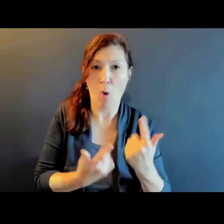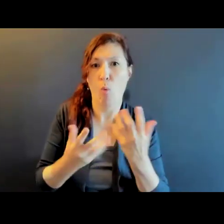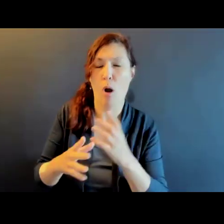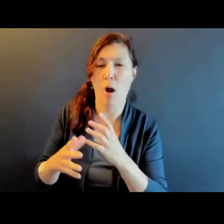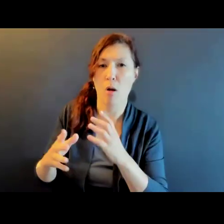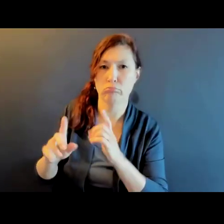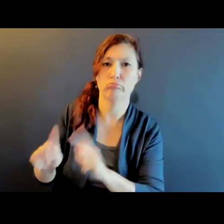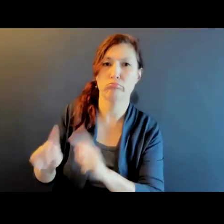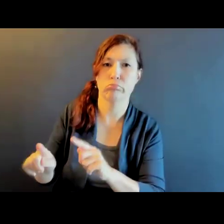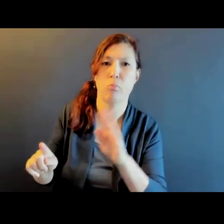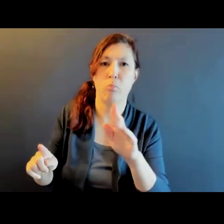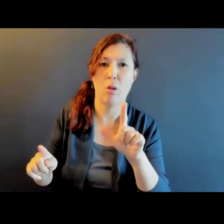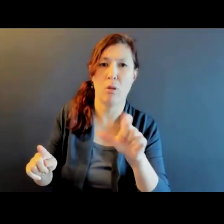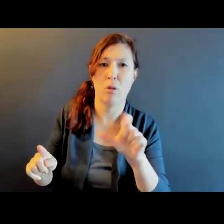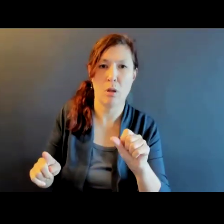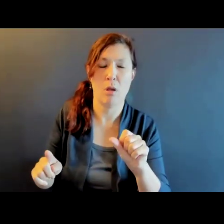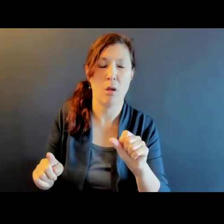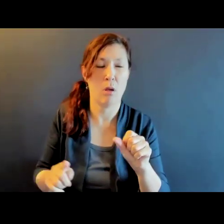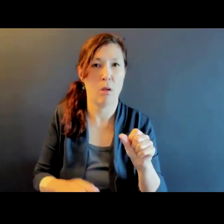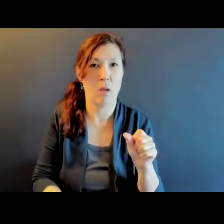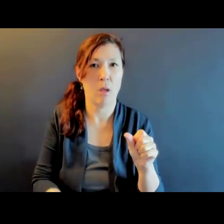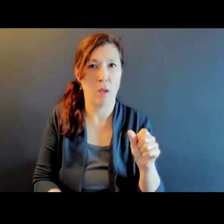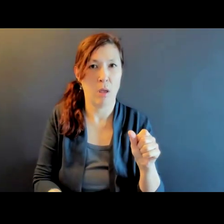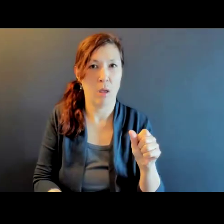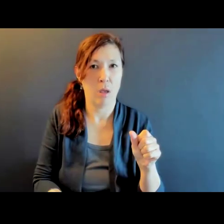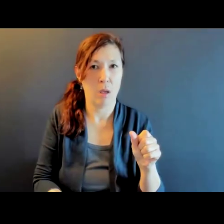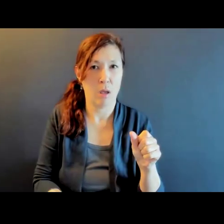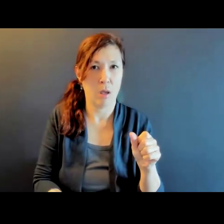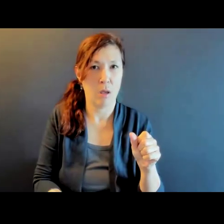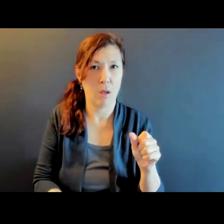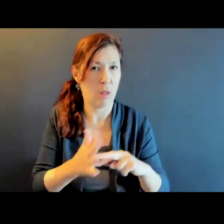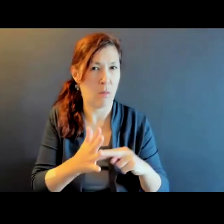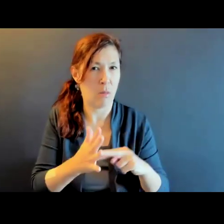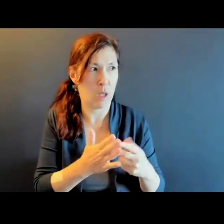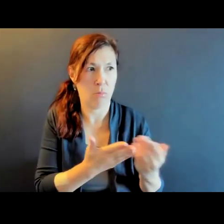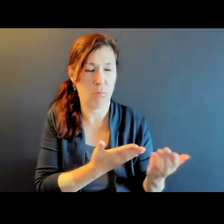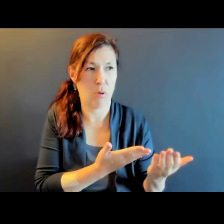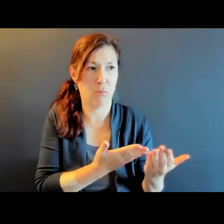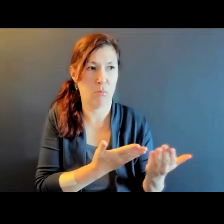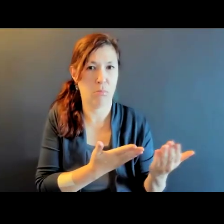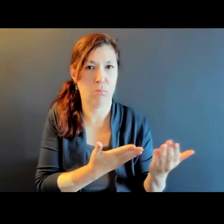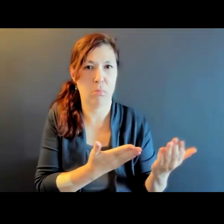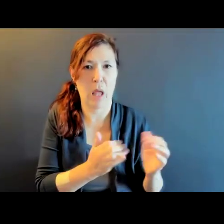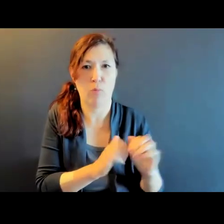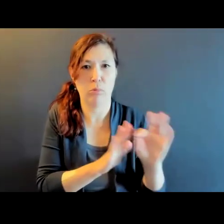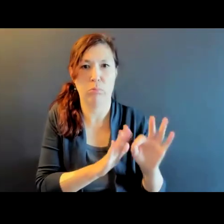you have more. Then what happened to let's say